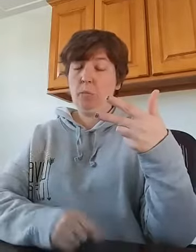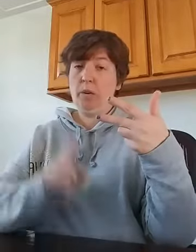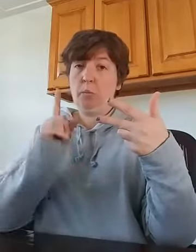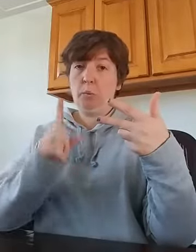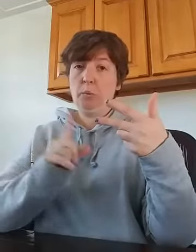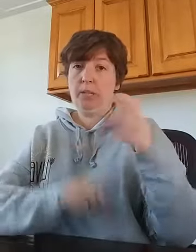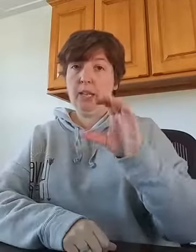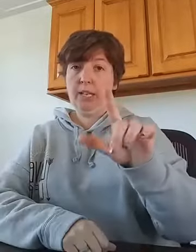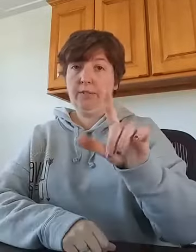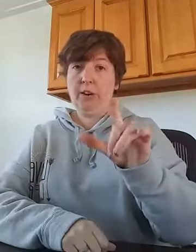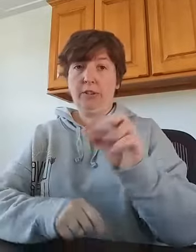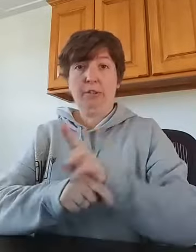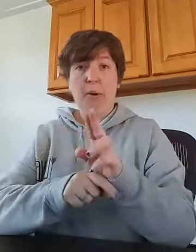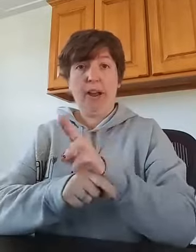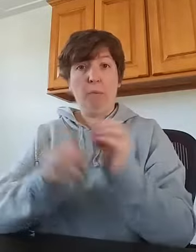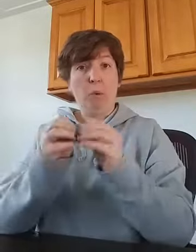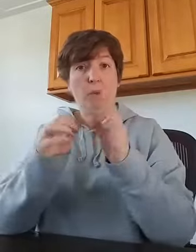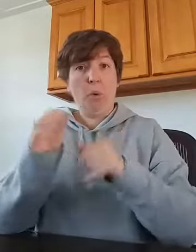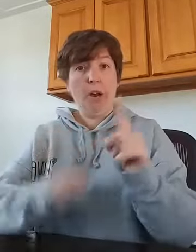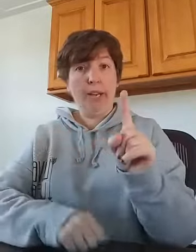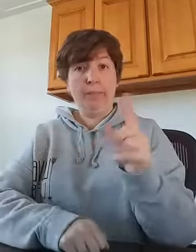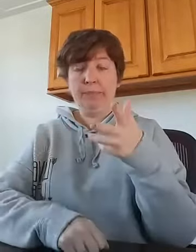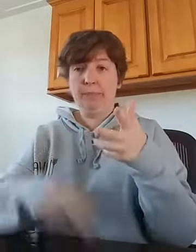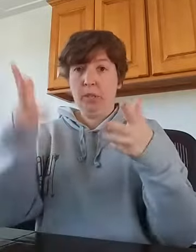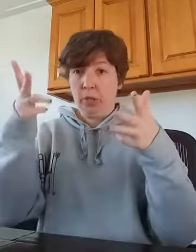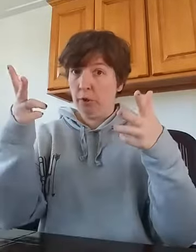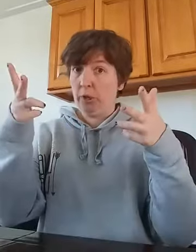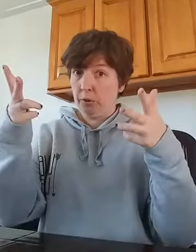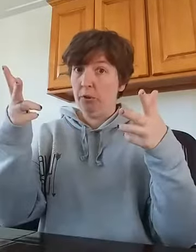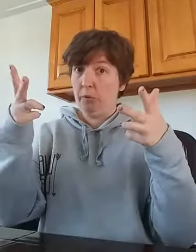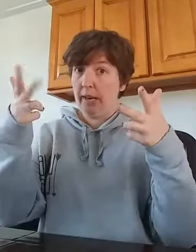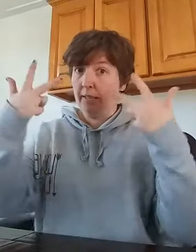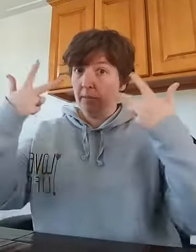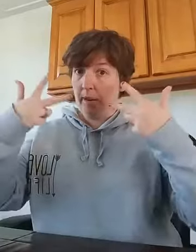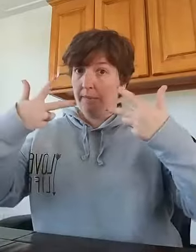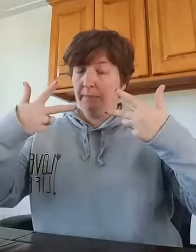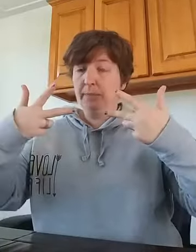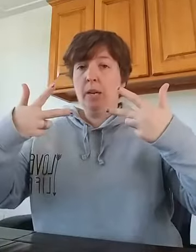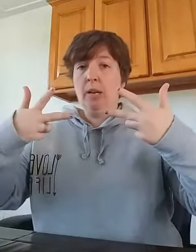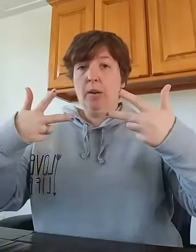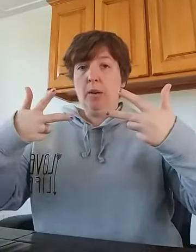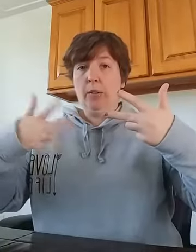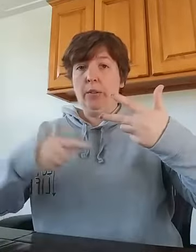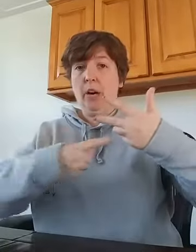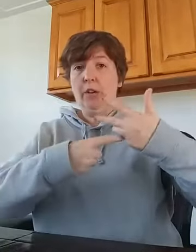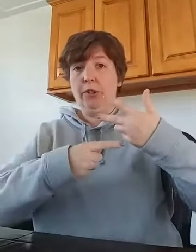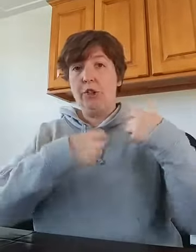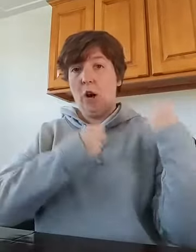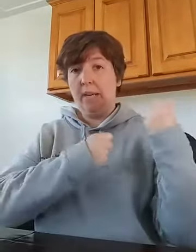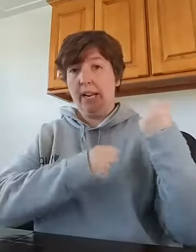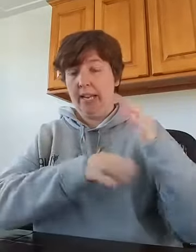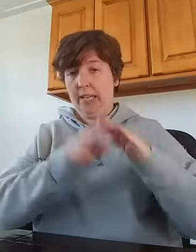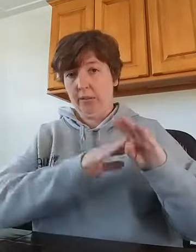the rules in classifiers, if you have more than 1, you can use 2 hands, right? Our dominant hand or